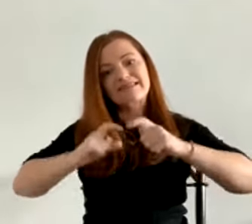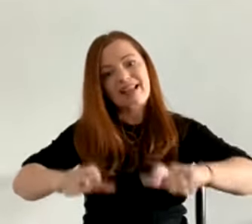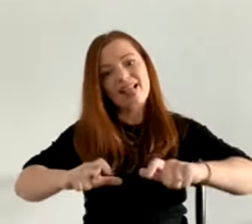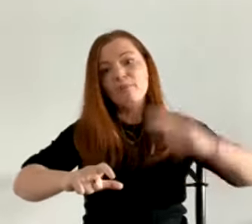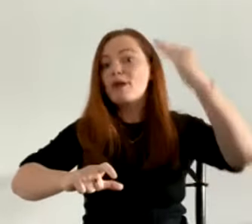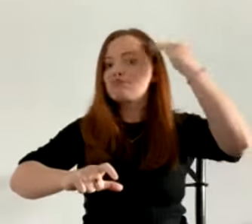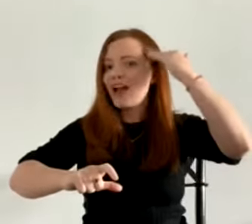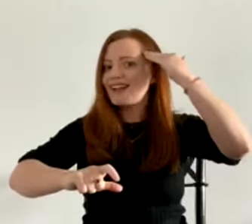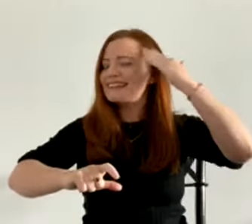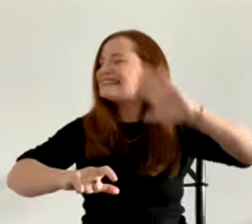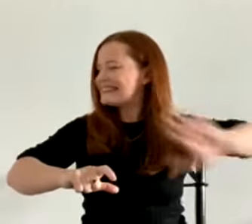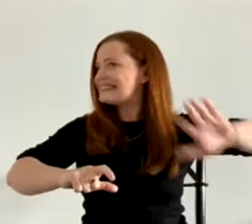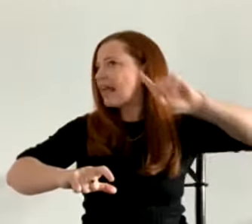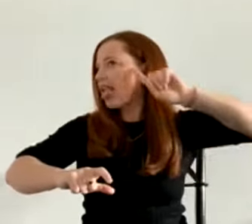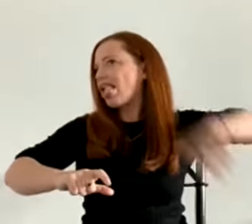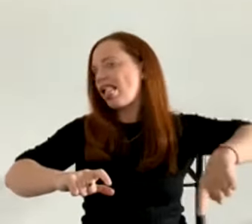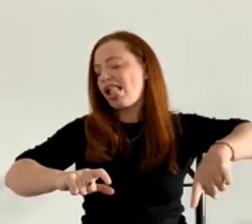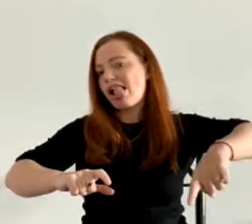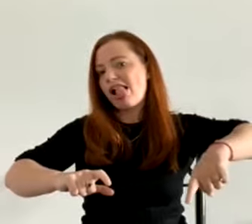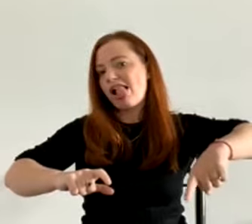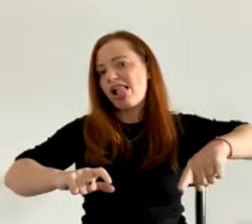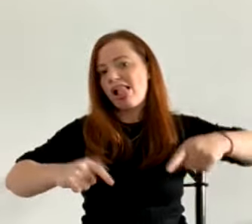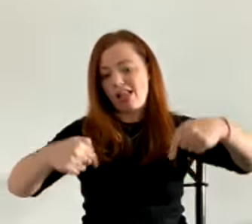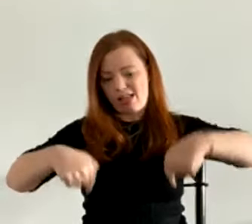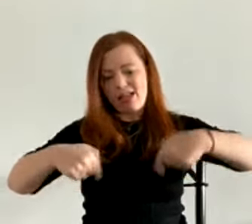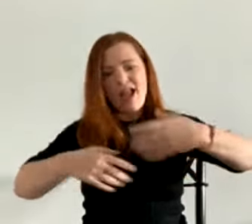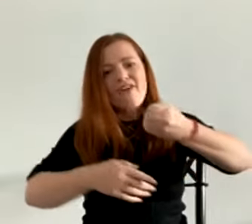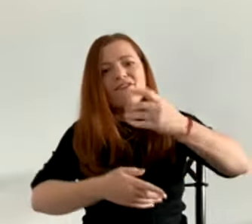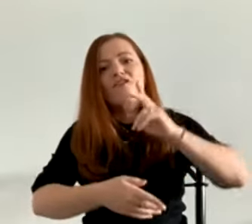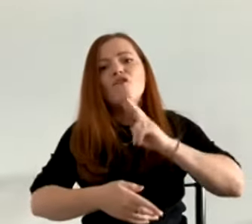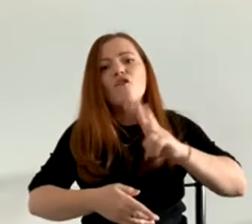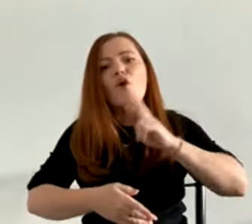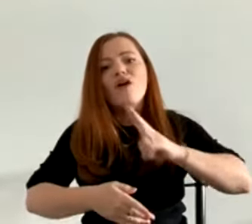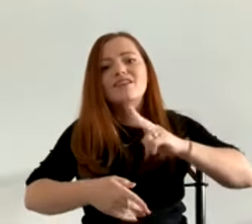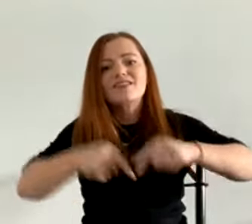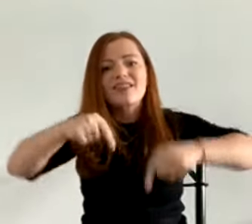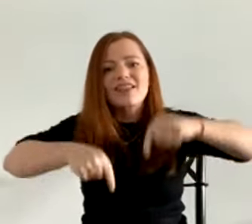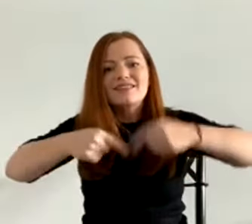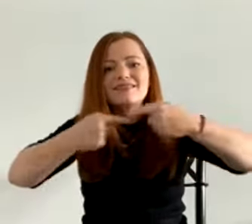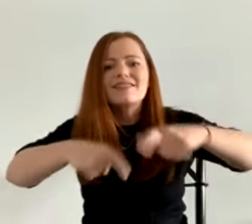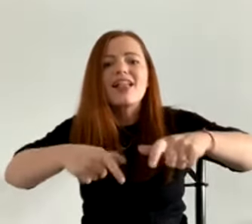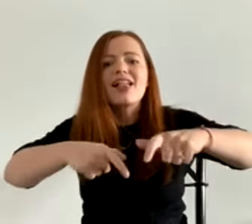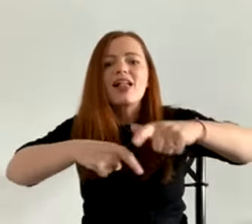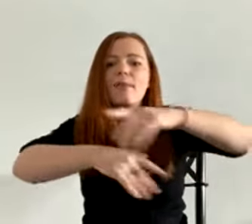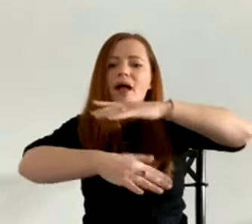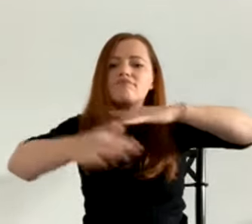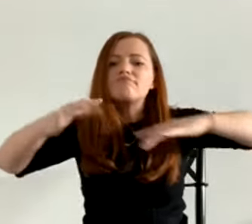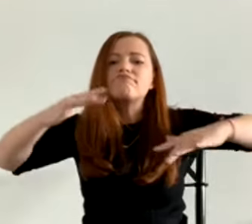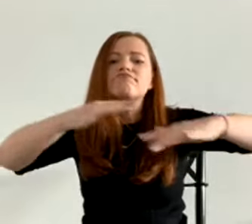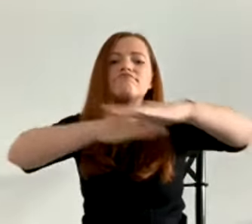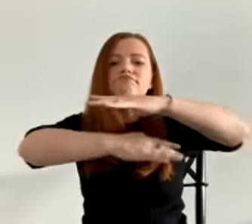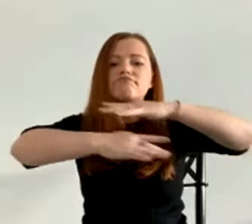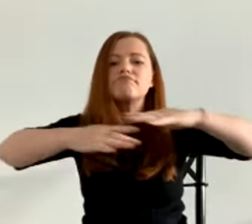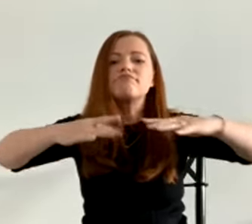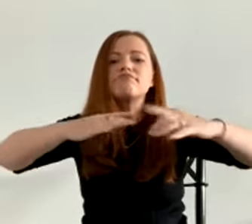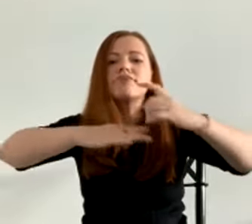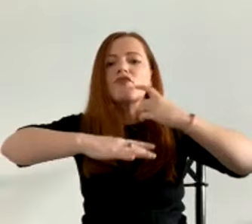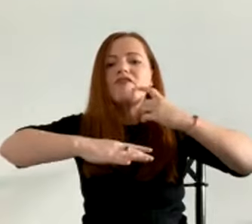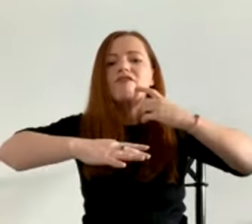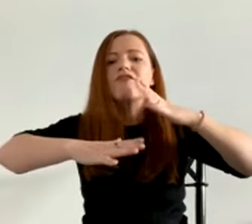the line of no return. It's just softer, the energy different. They do want to be